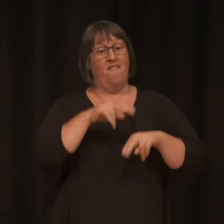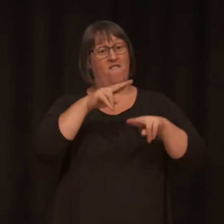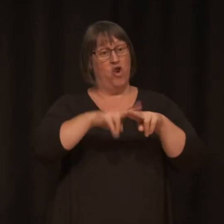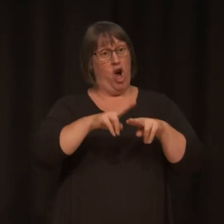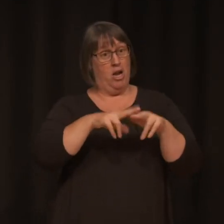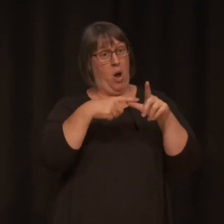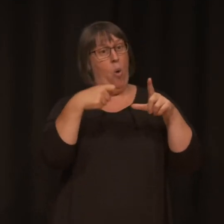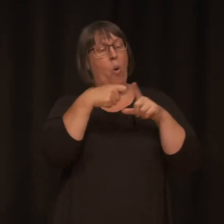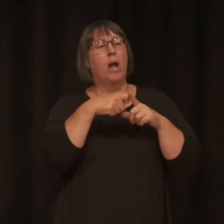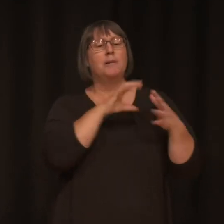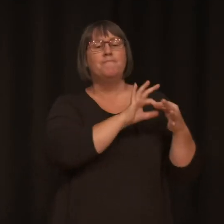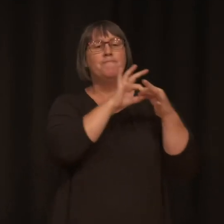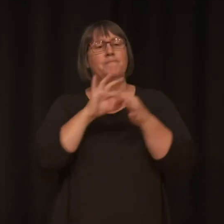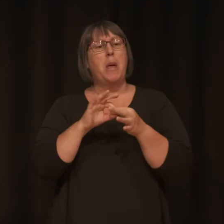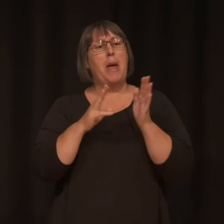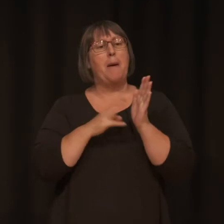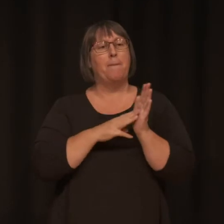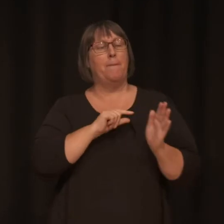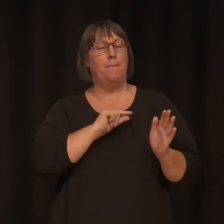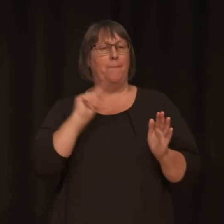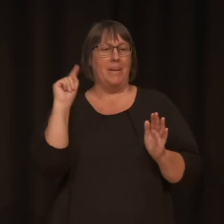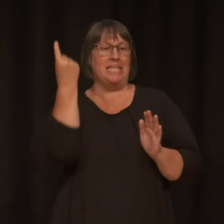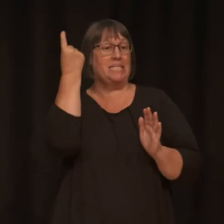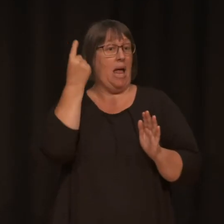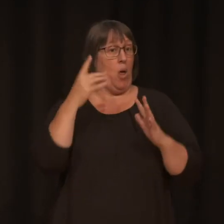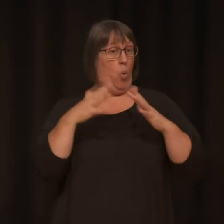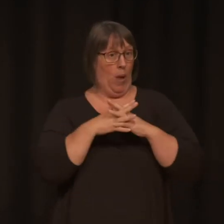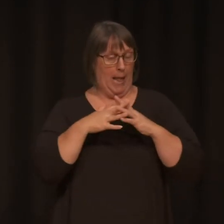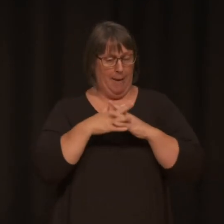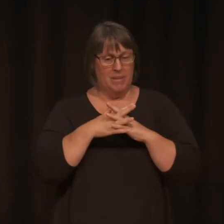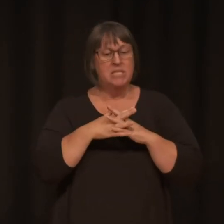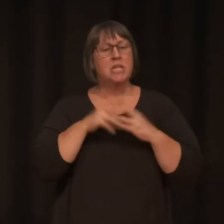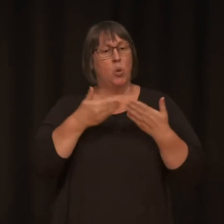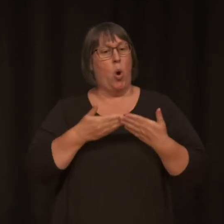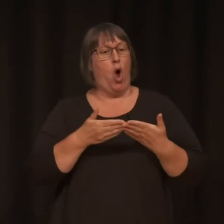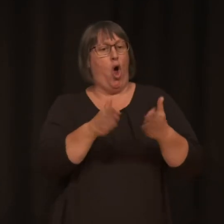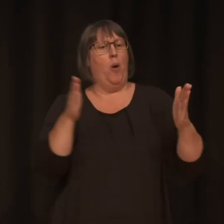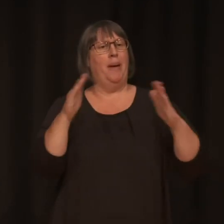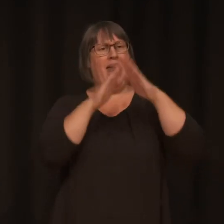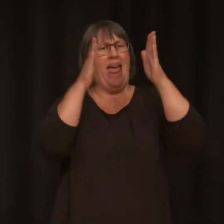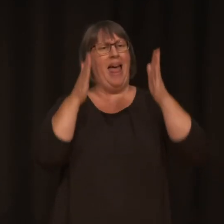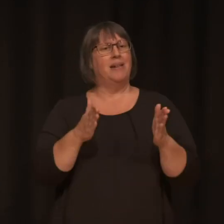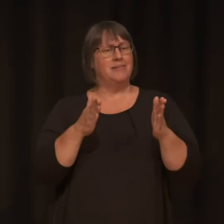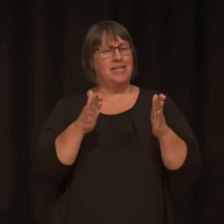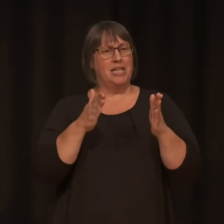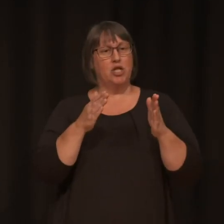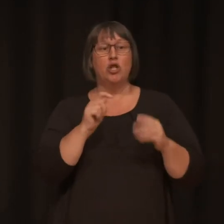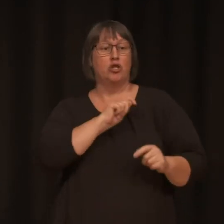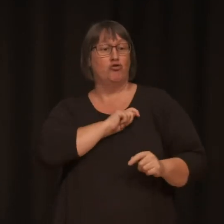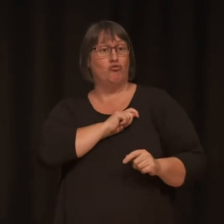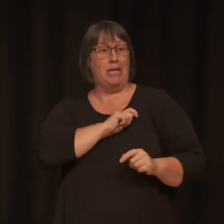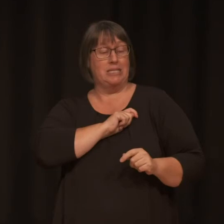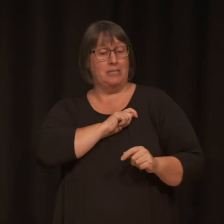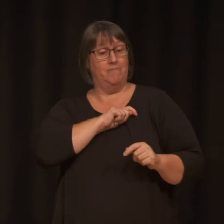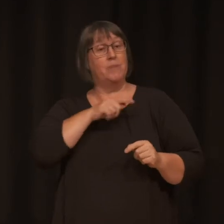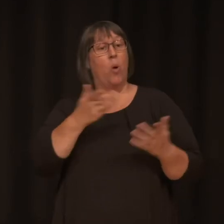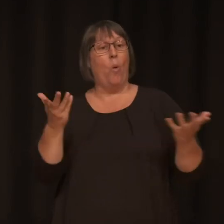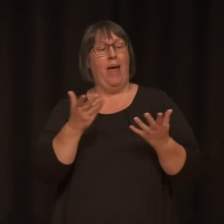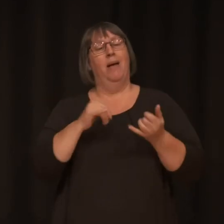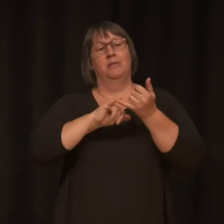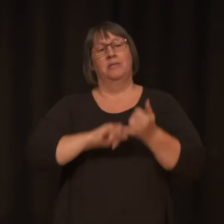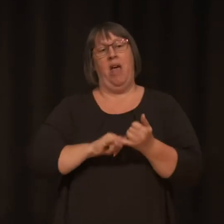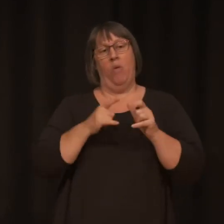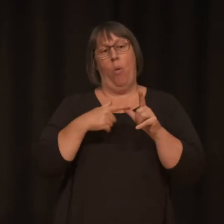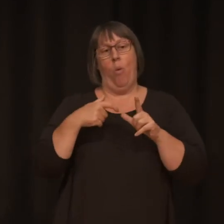Auckland, joining Minister Williams to open Mahitahi Trust Papakainga Public Housing Development in